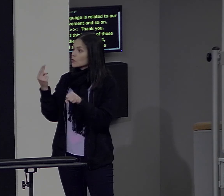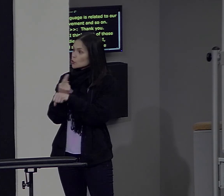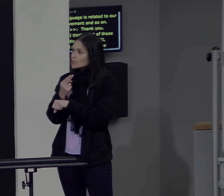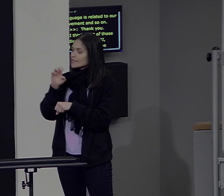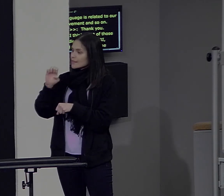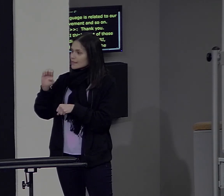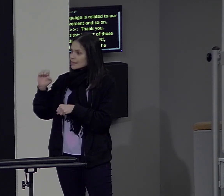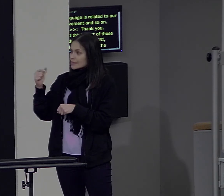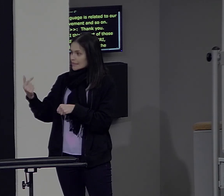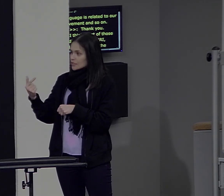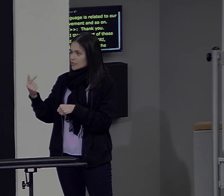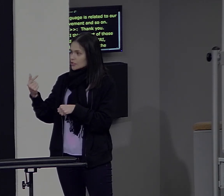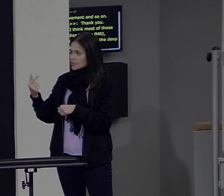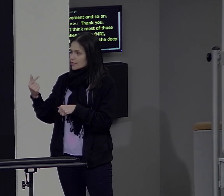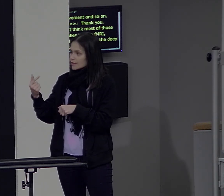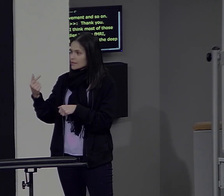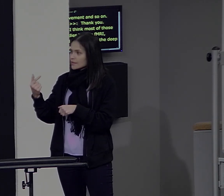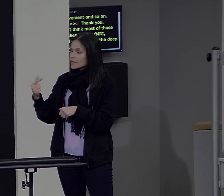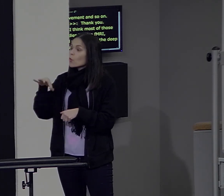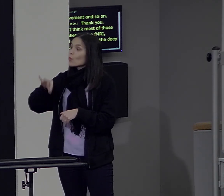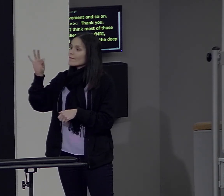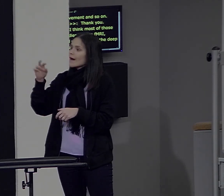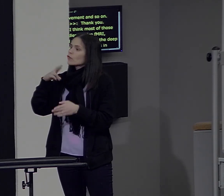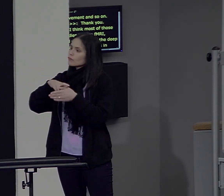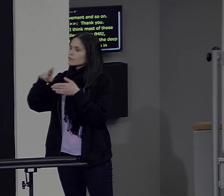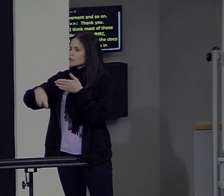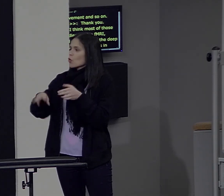Whereas we're in our lab, we're using EEG,